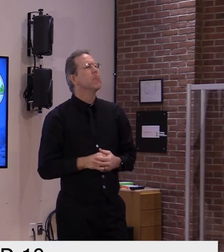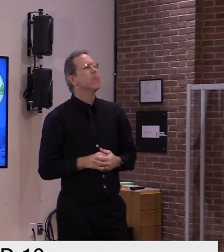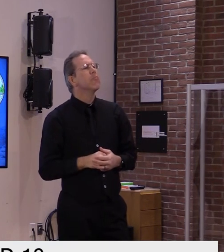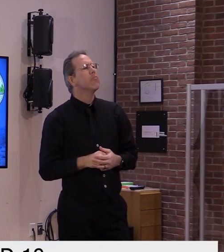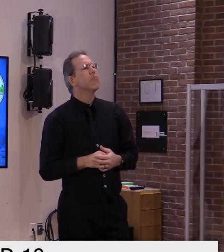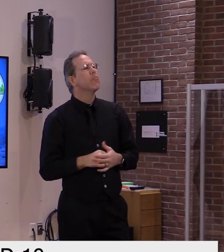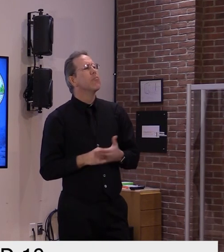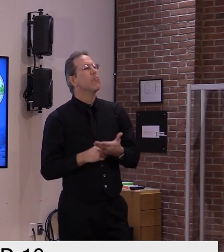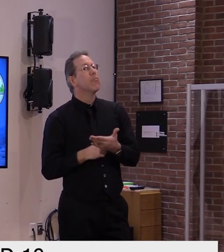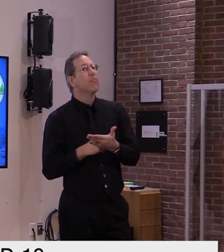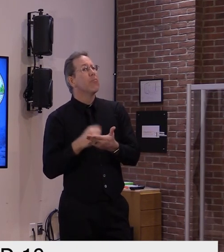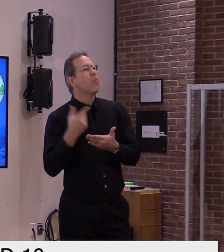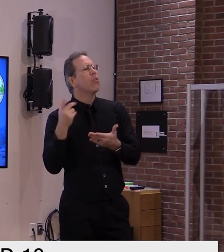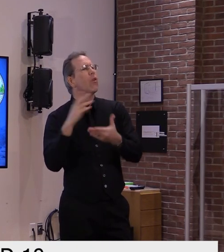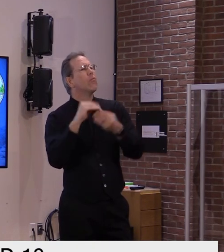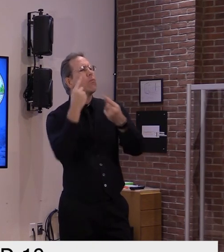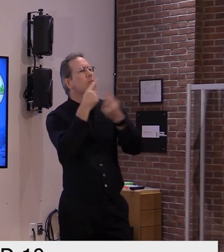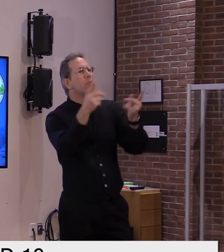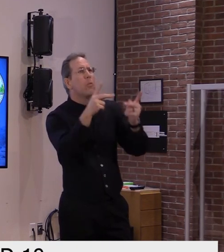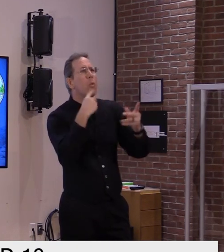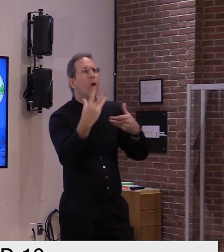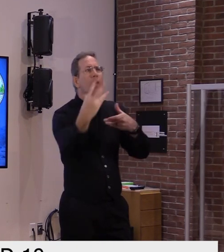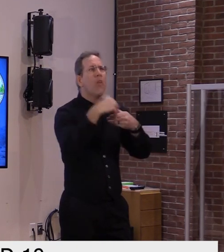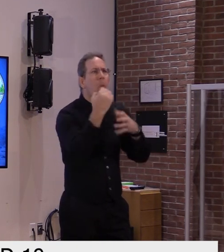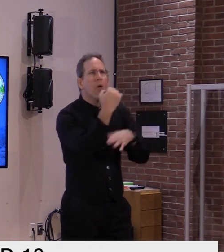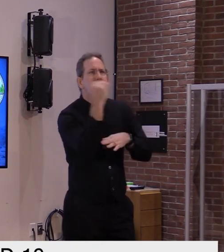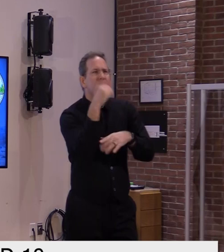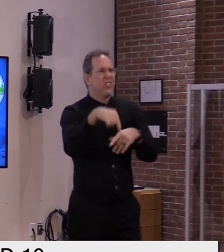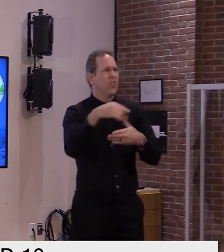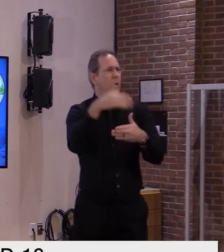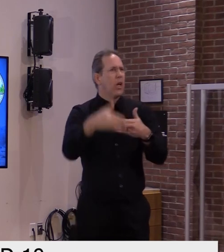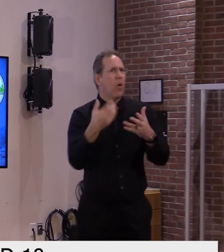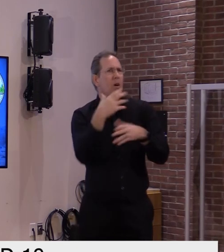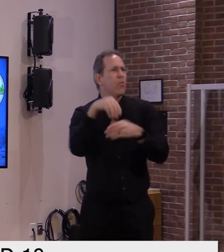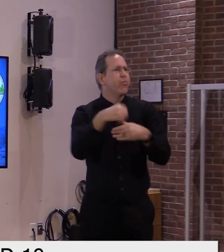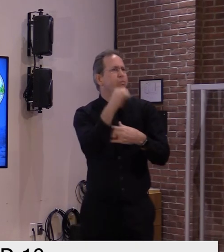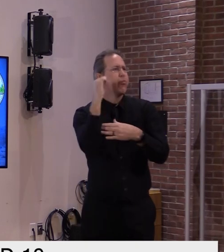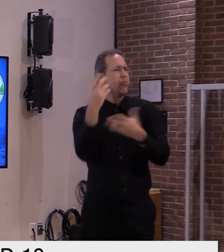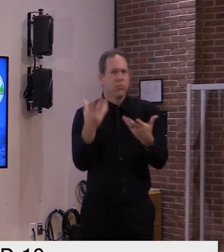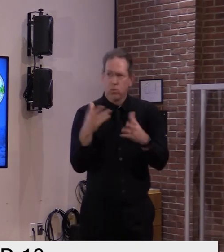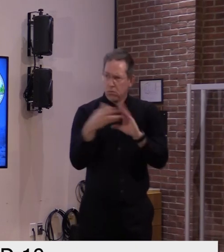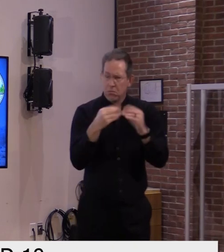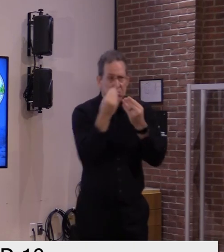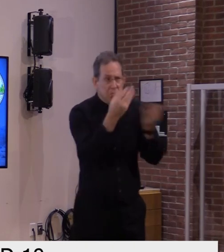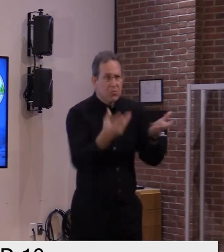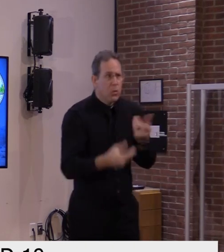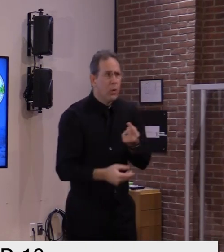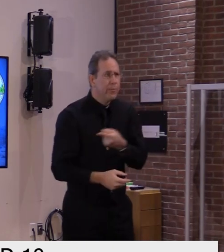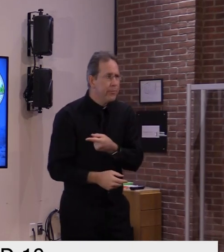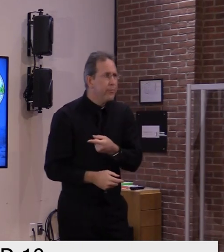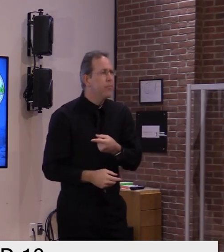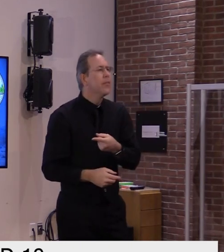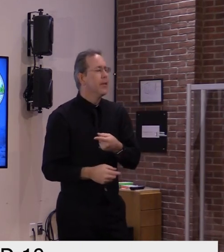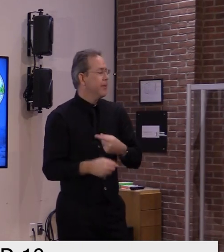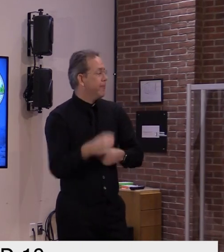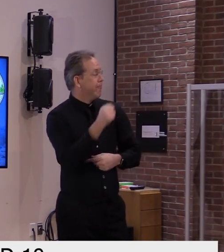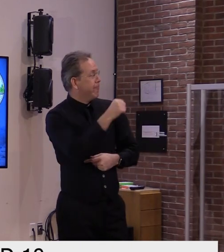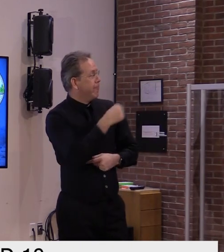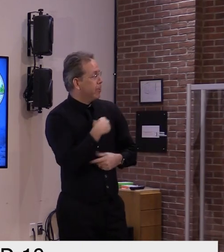attend this weekend? Well, first of all, I'm concerned, obviously, about the safety of Vermonters every single